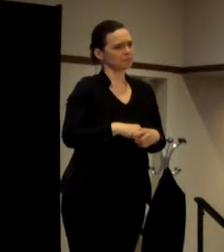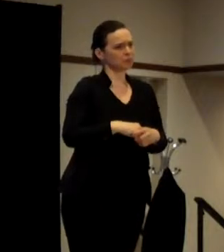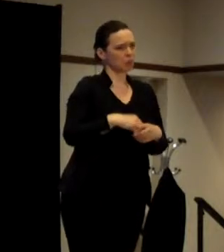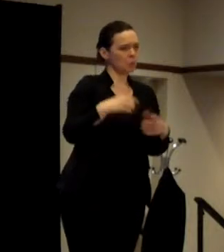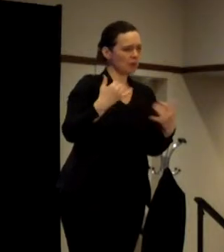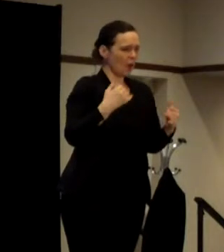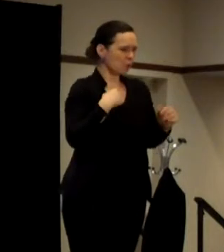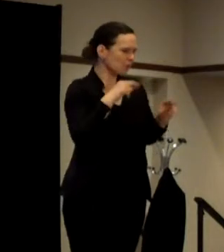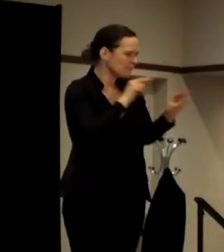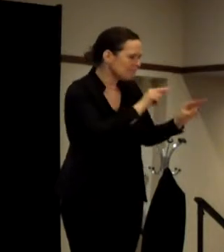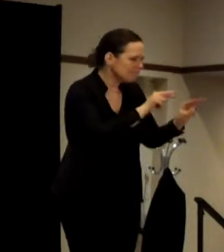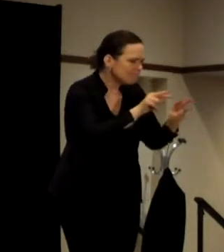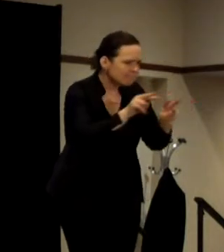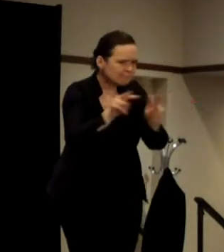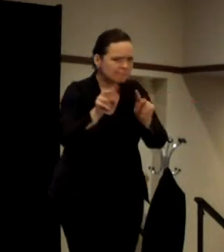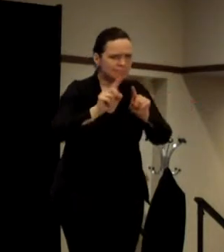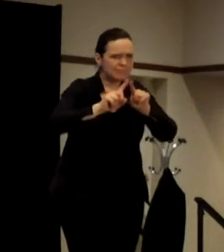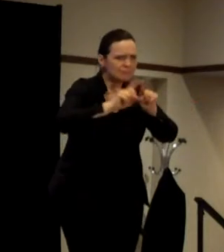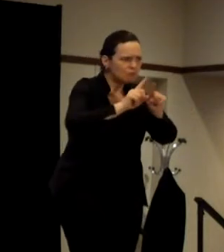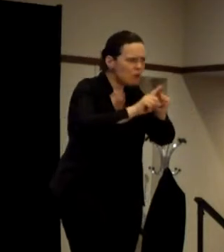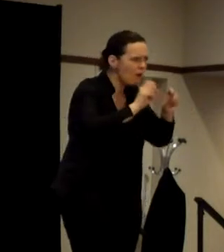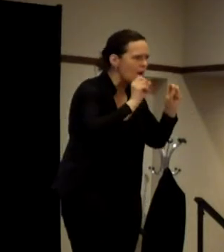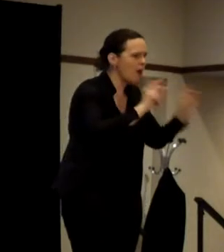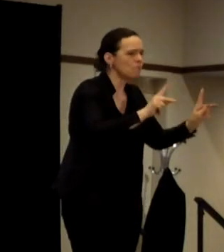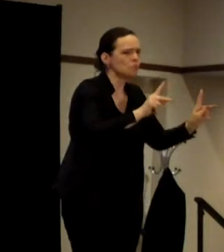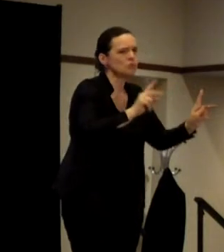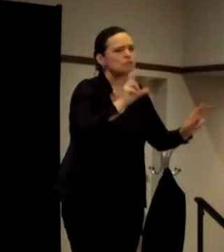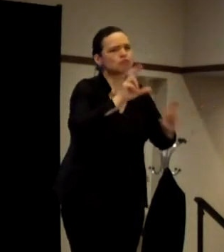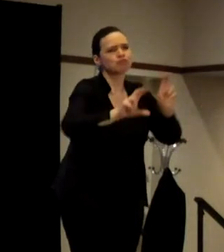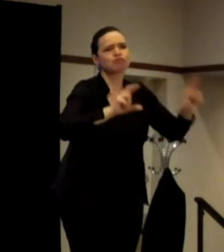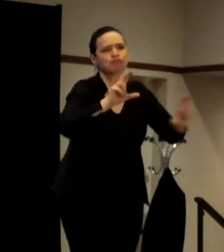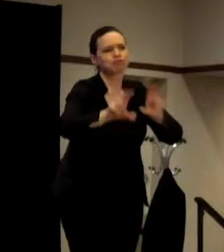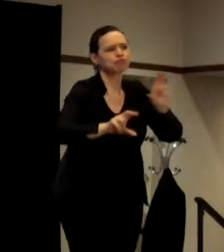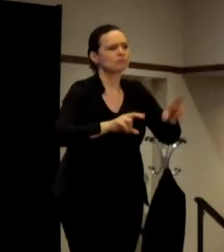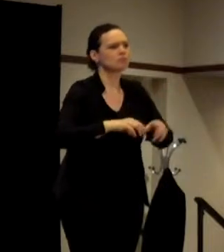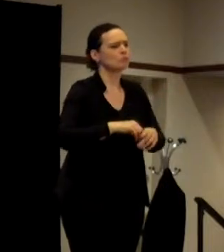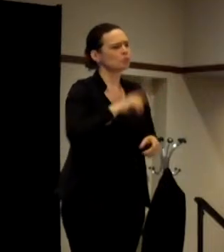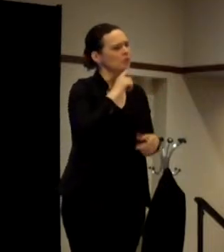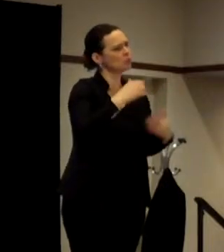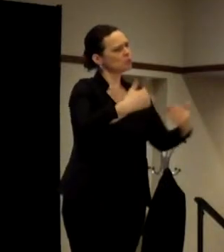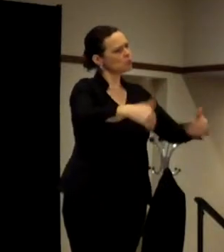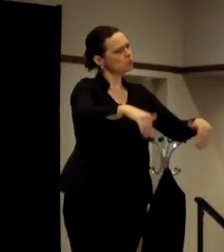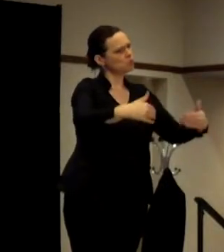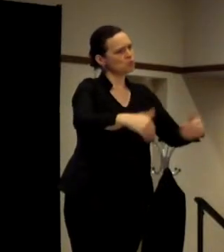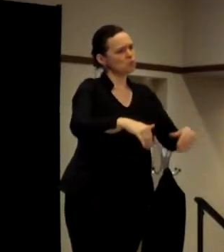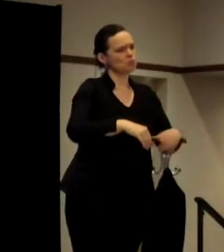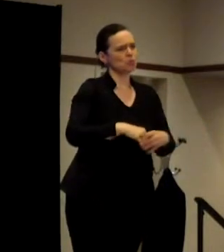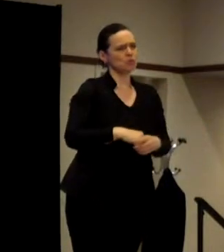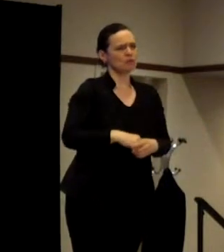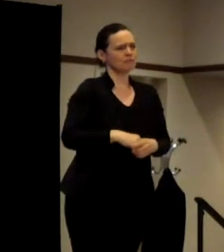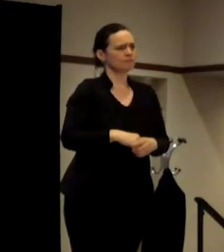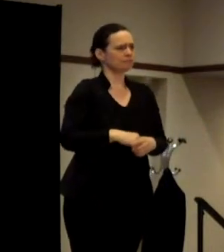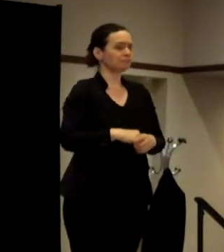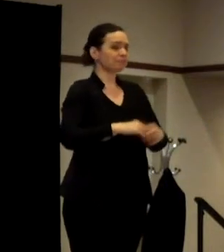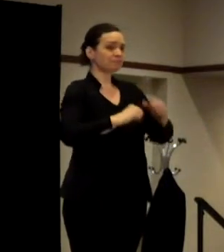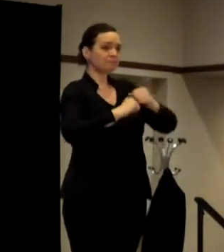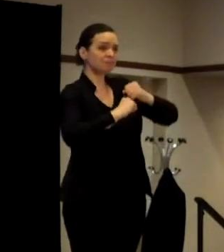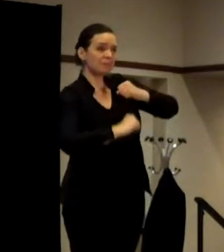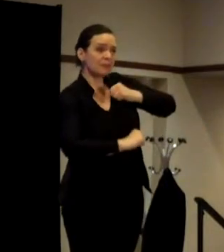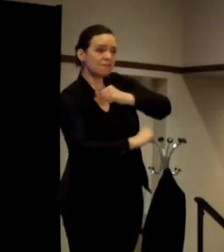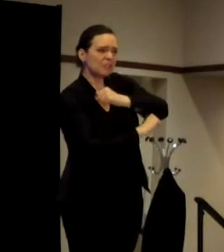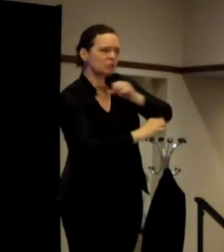sense for the partners to be the lead. And it's really heightened the need for certain infrastructure in the